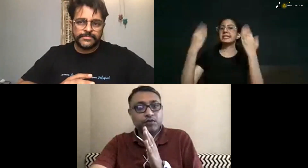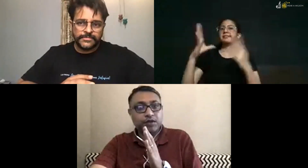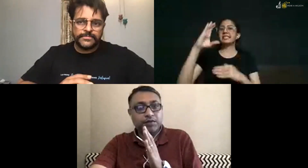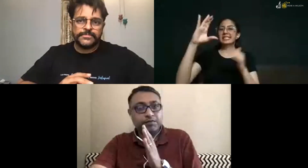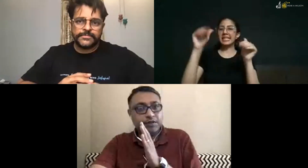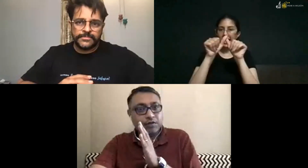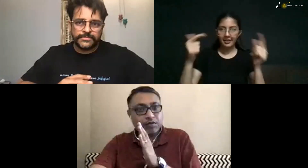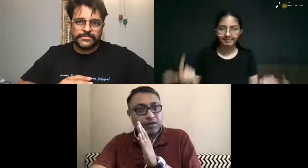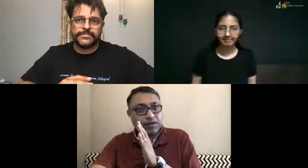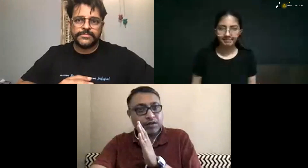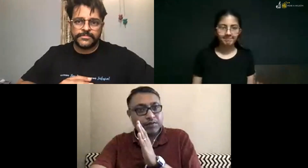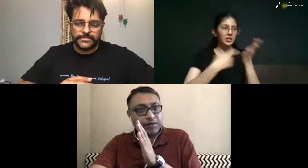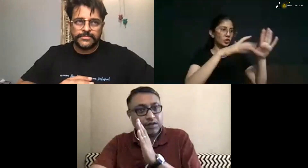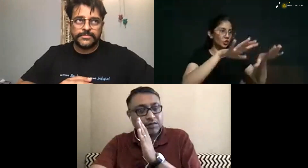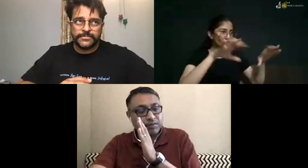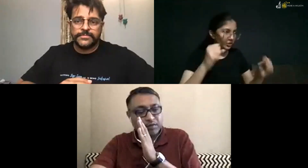through